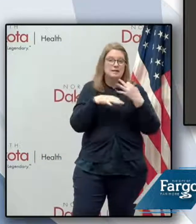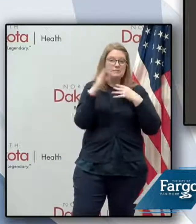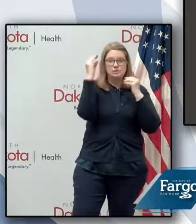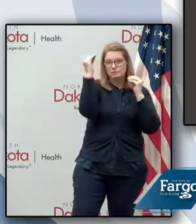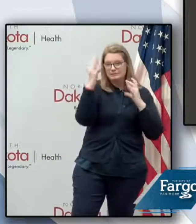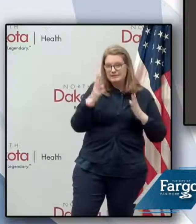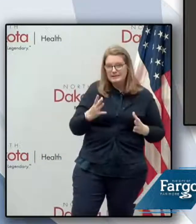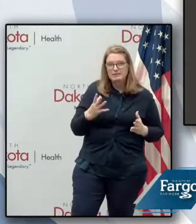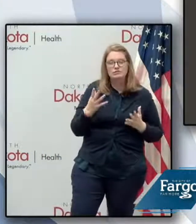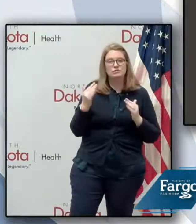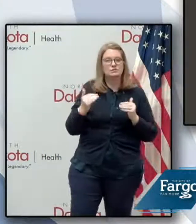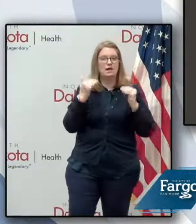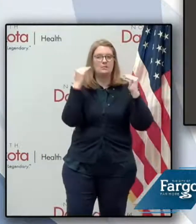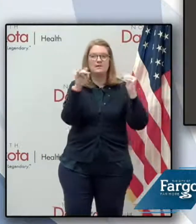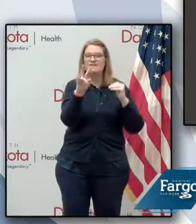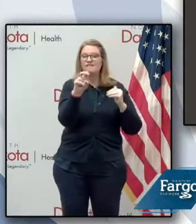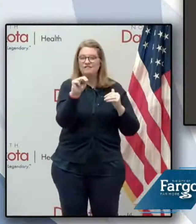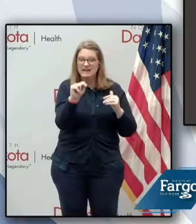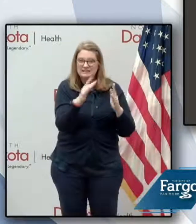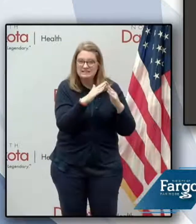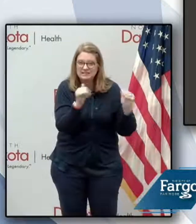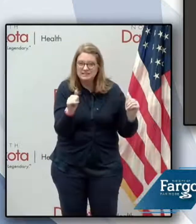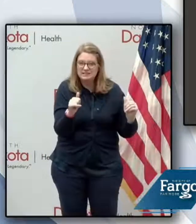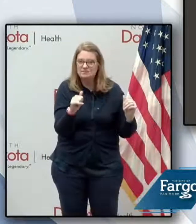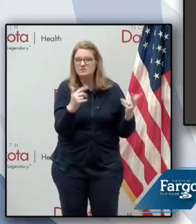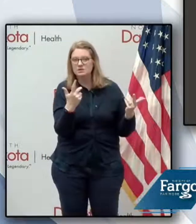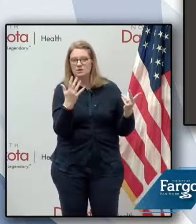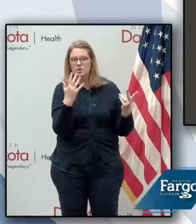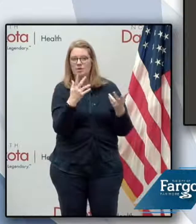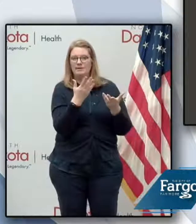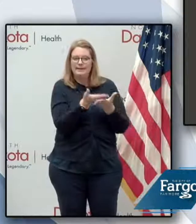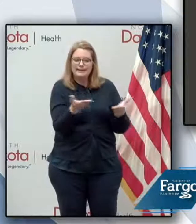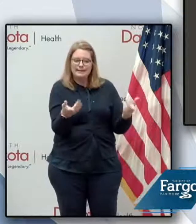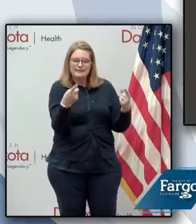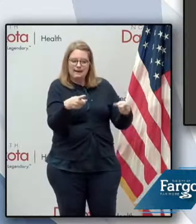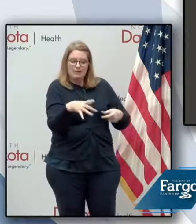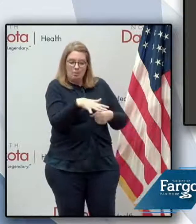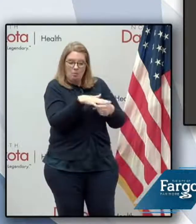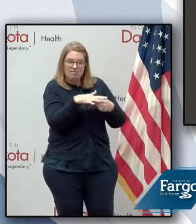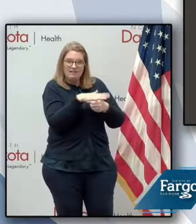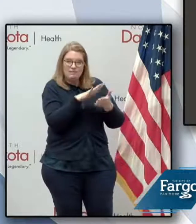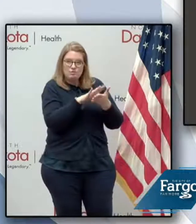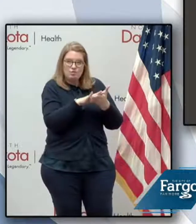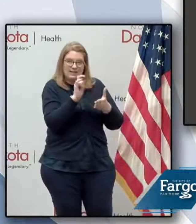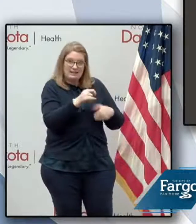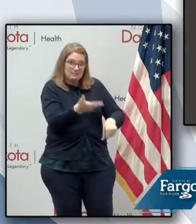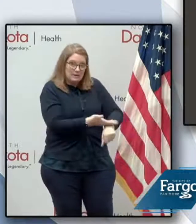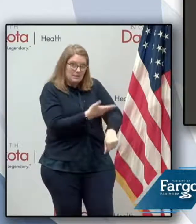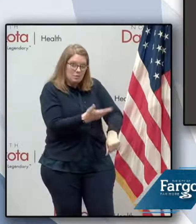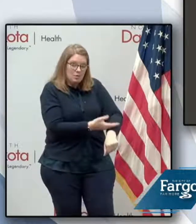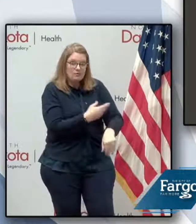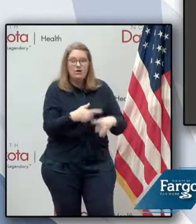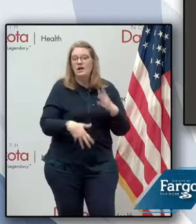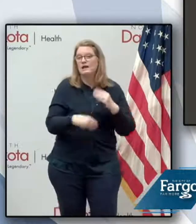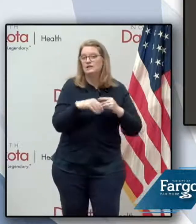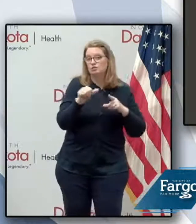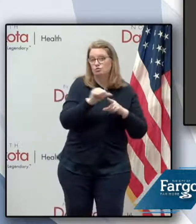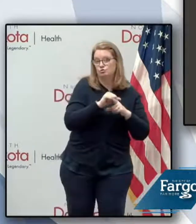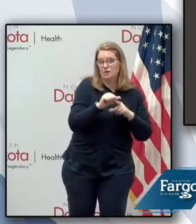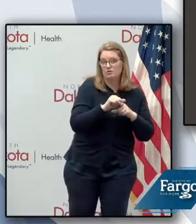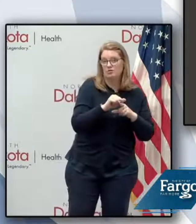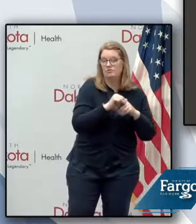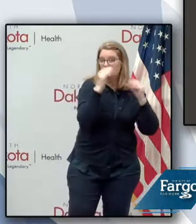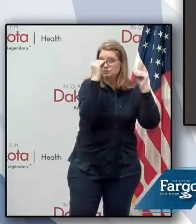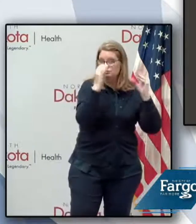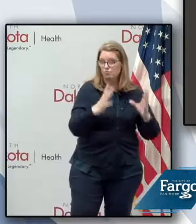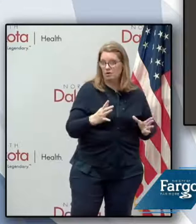teachers, upgrades to ventilation systems and other physical plant or building improvements, and additional training for instructors